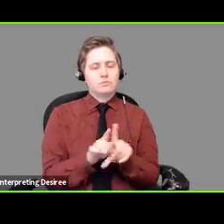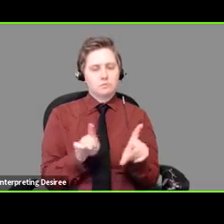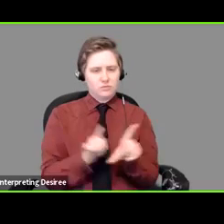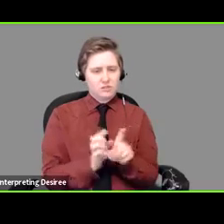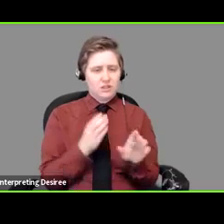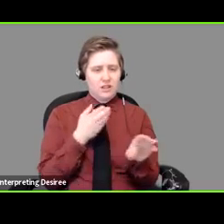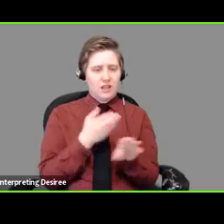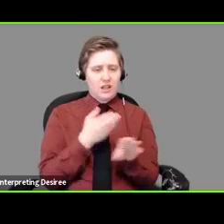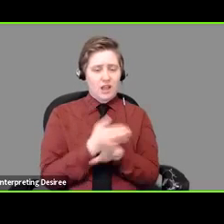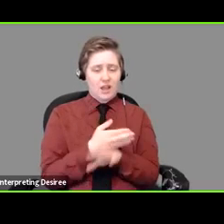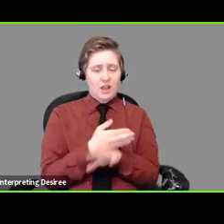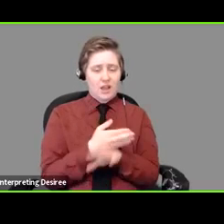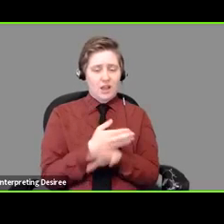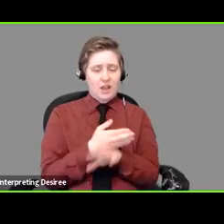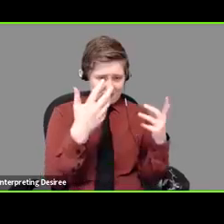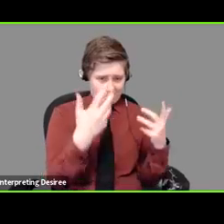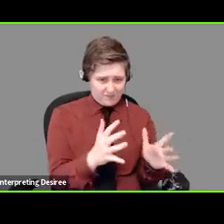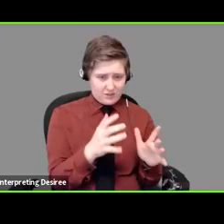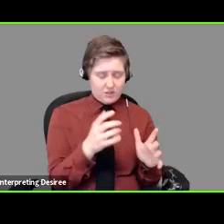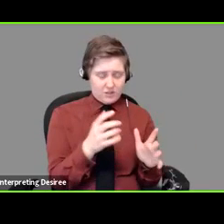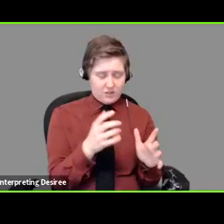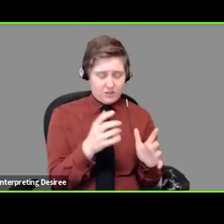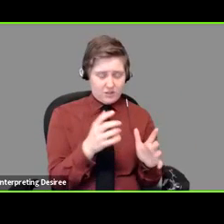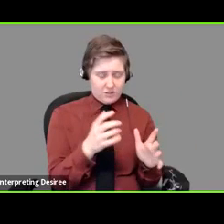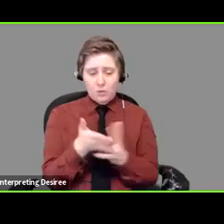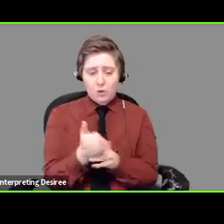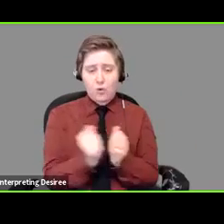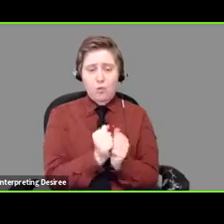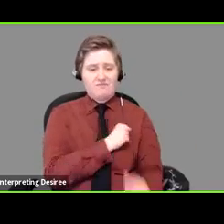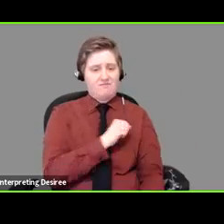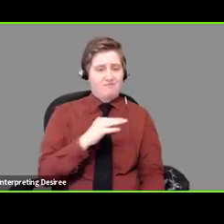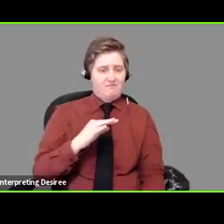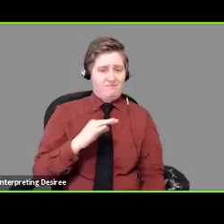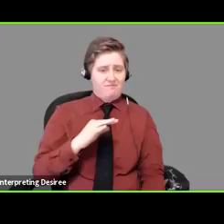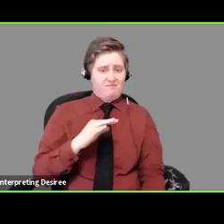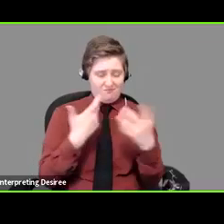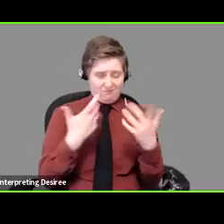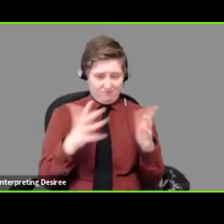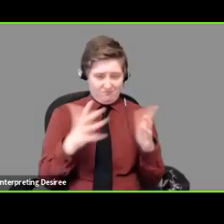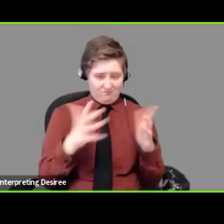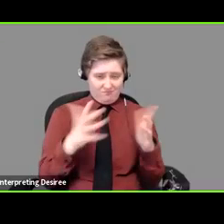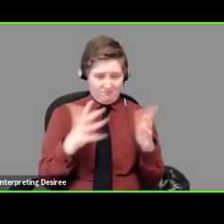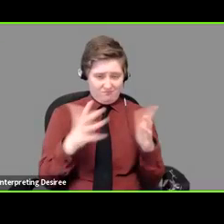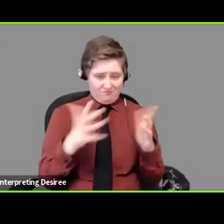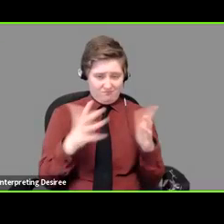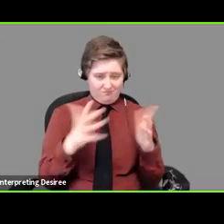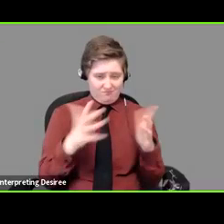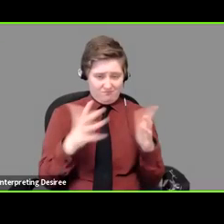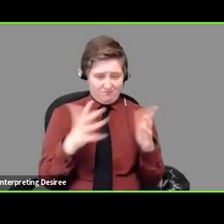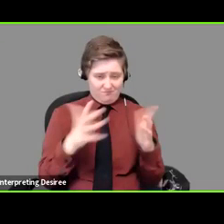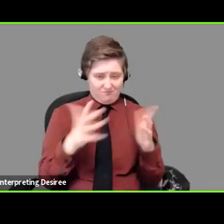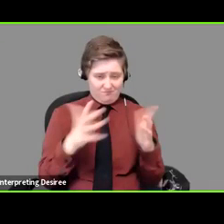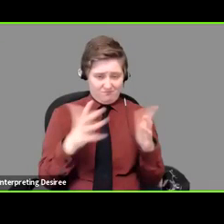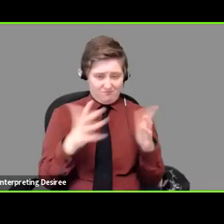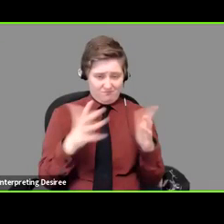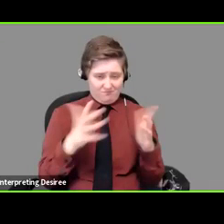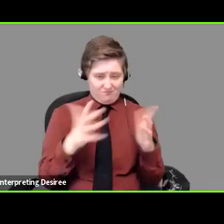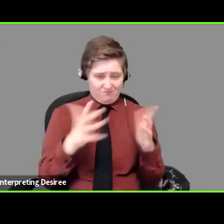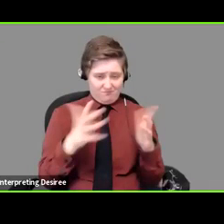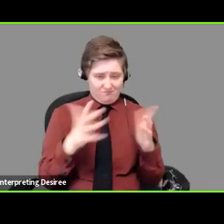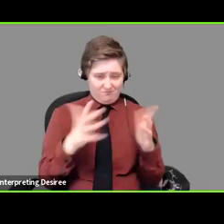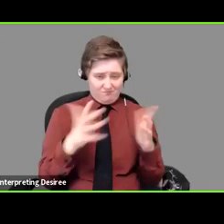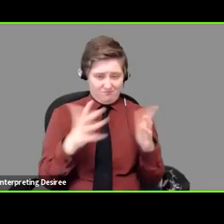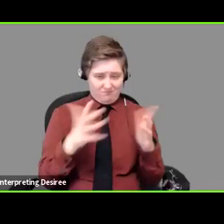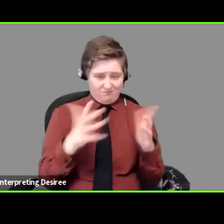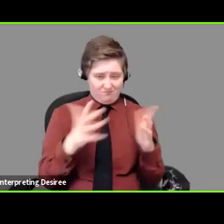content trained, we've had them go through with faculty who have gone through the training as well to learn what the content is. And our volunteer